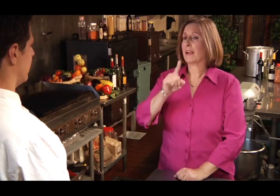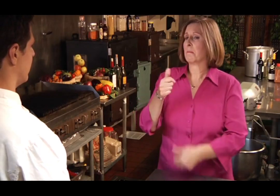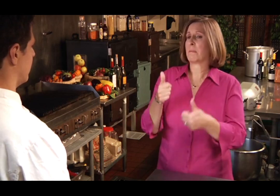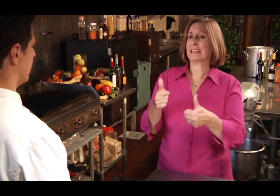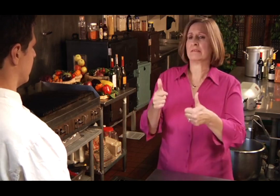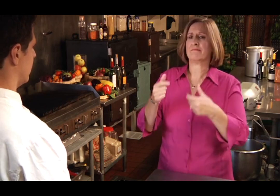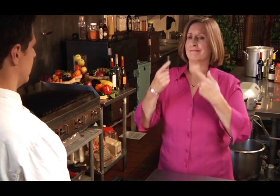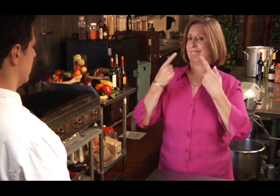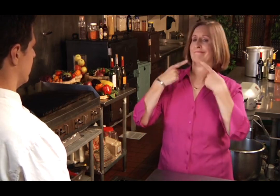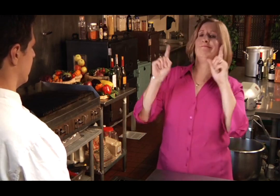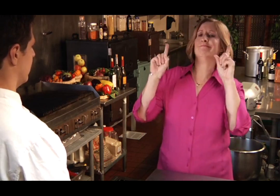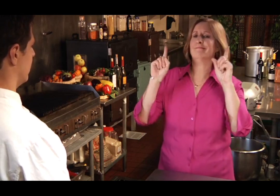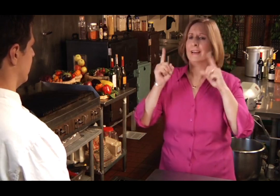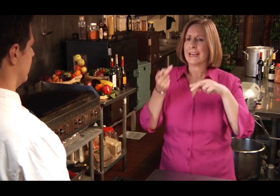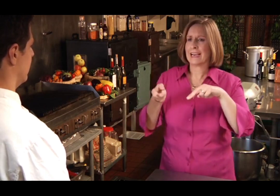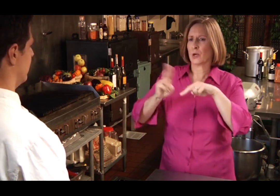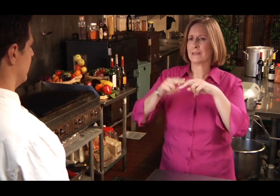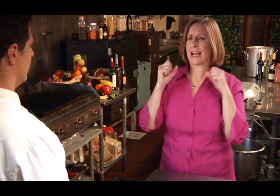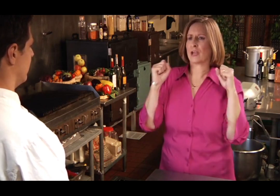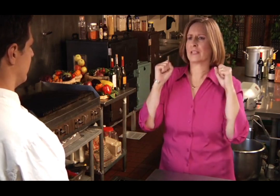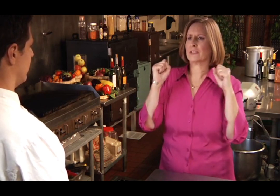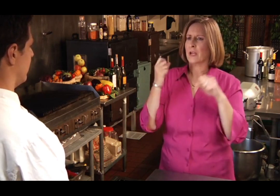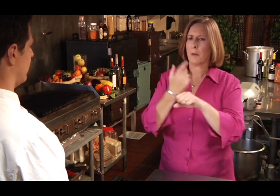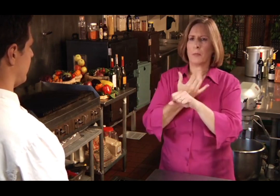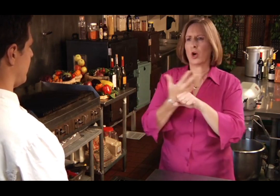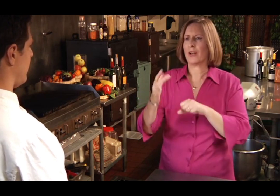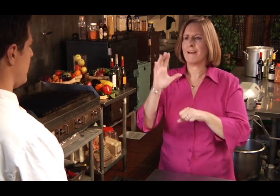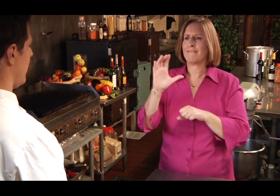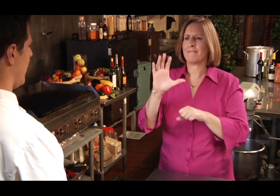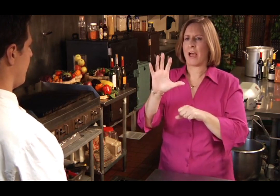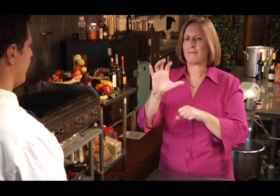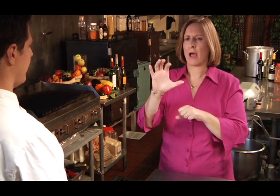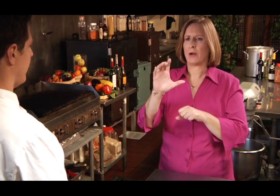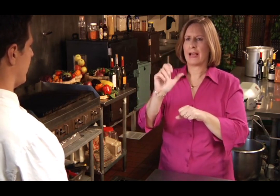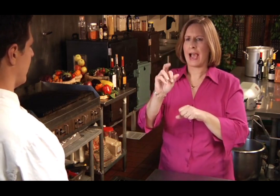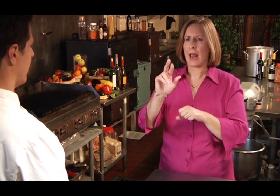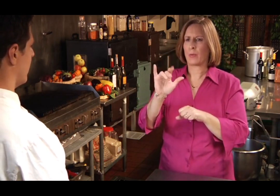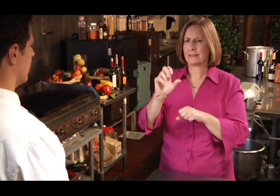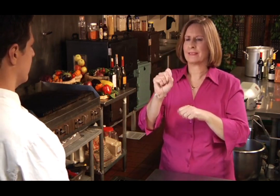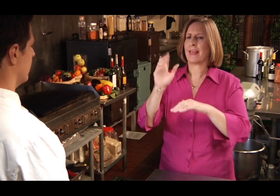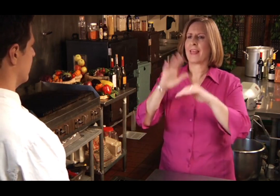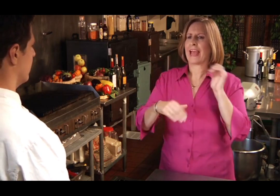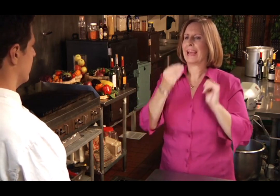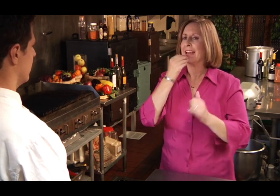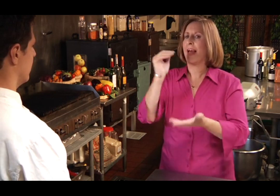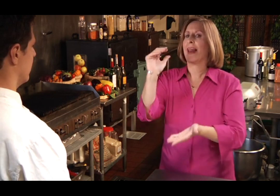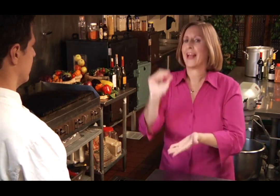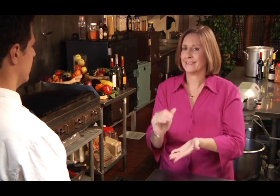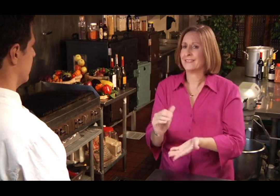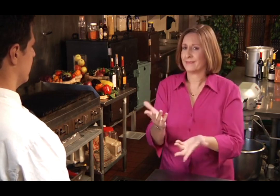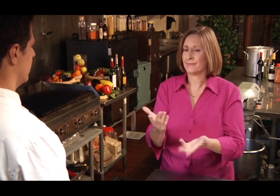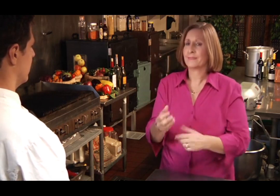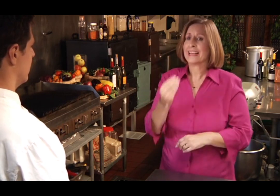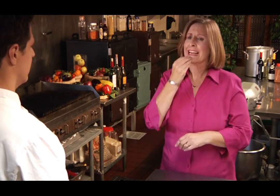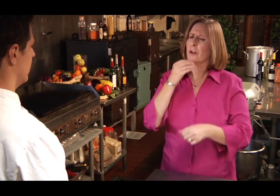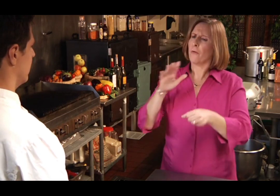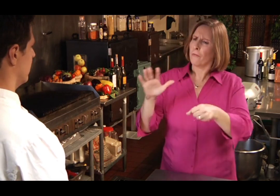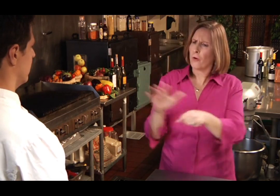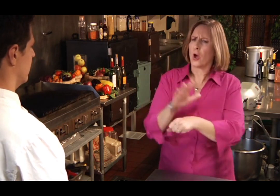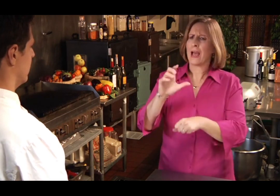Actually, you'll have more success if you burn 500 extra calories through exercise than by eating less. That will allow